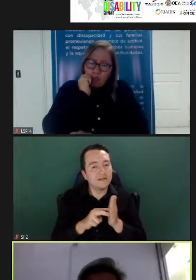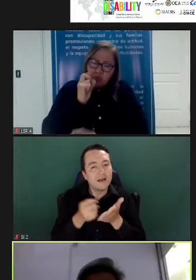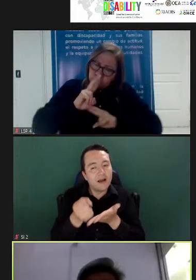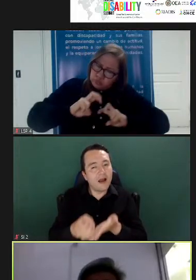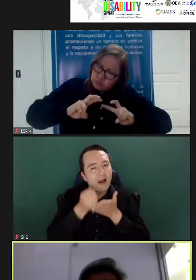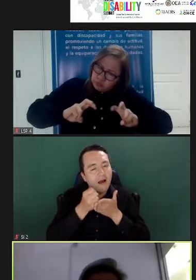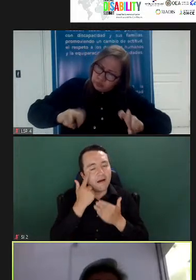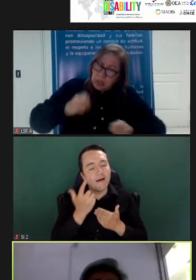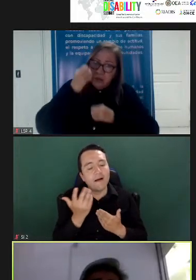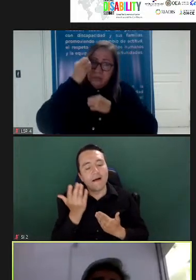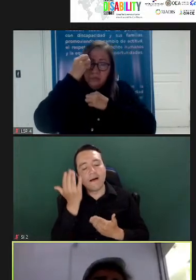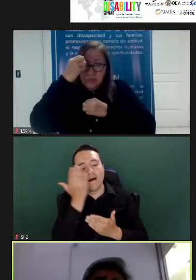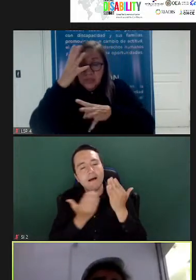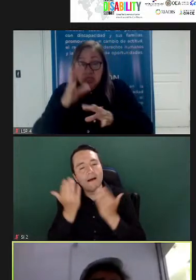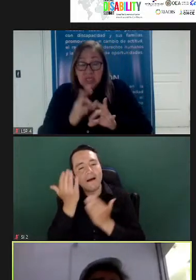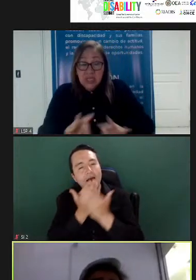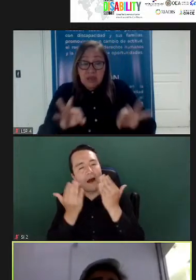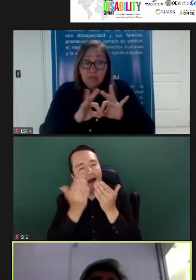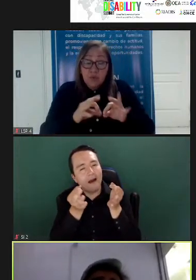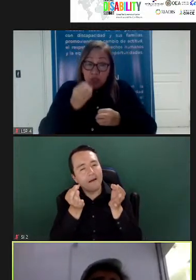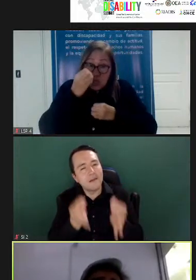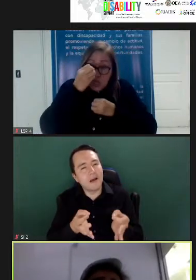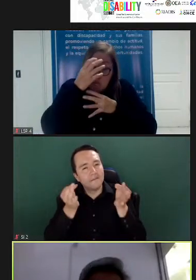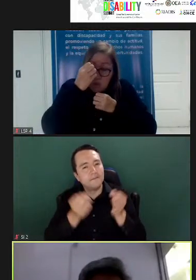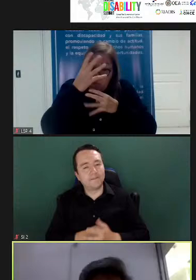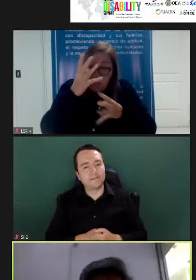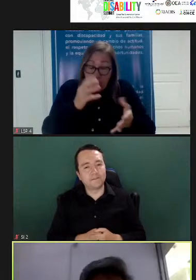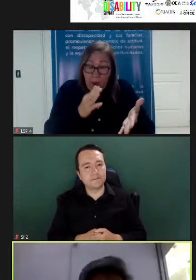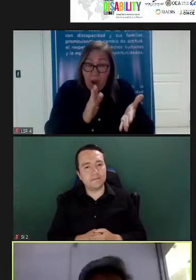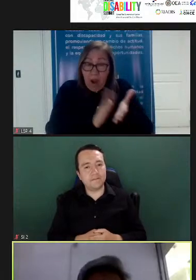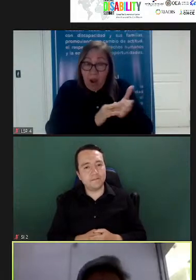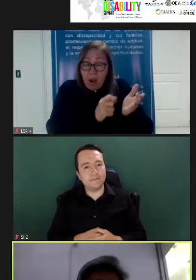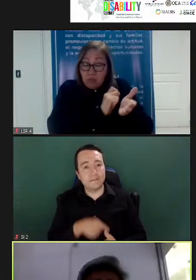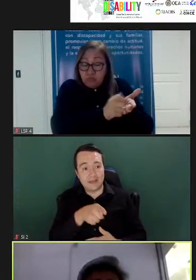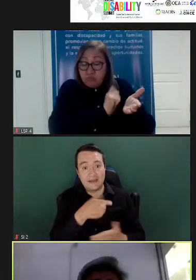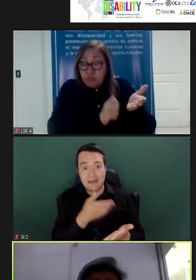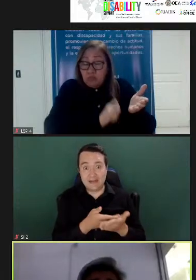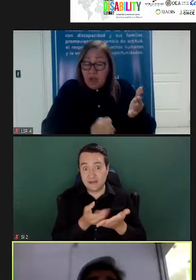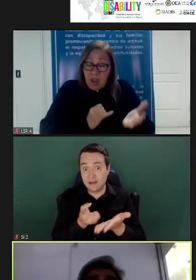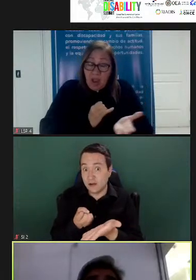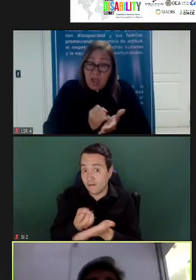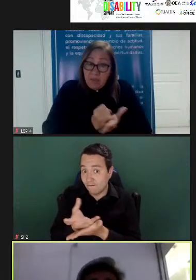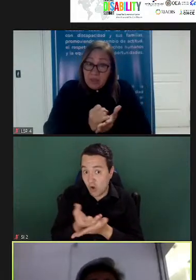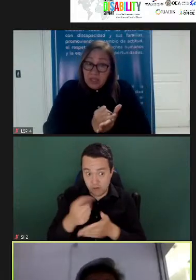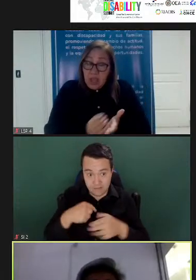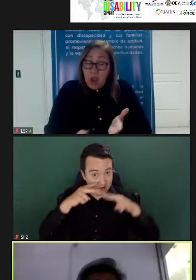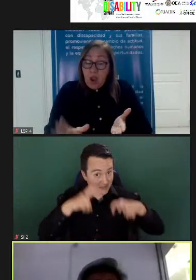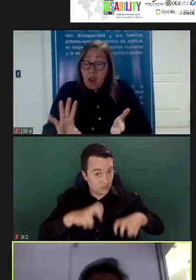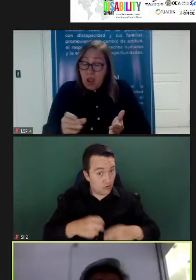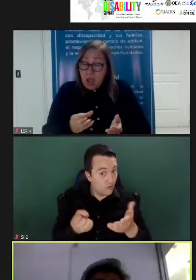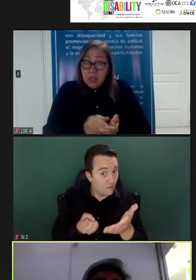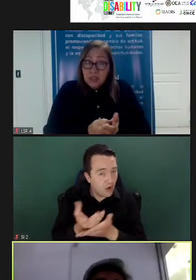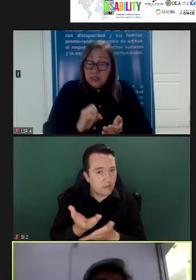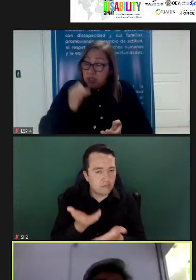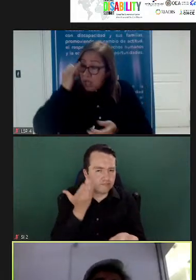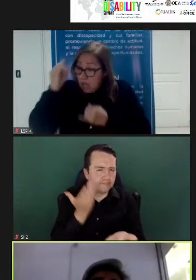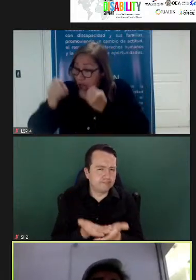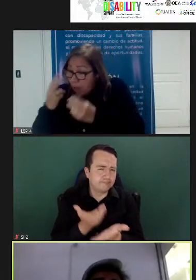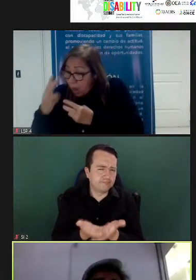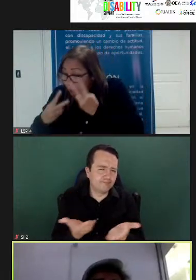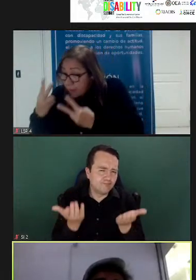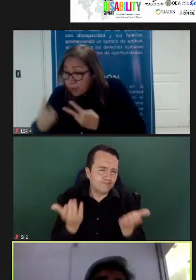allow us to have an important analysis and this report the report of this research will be an